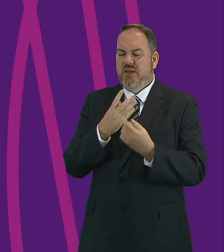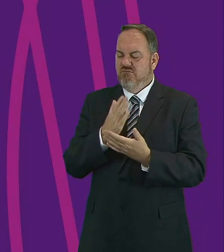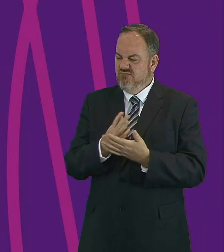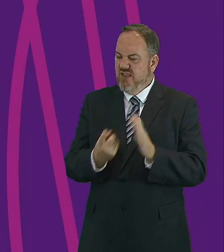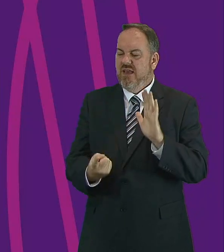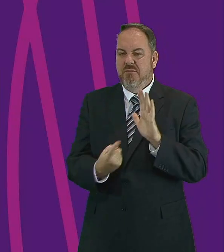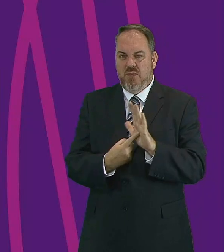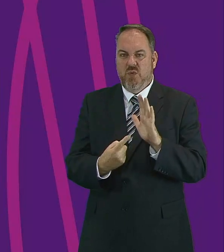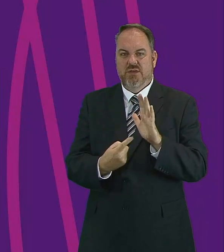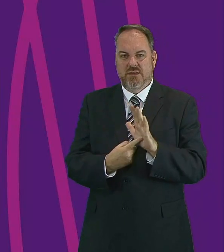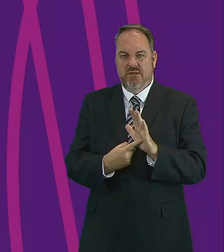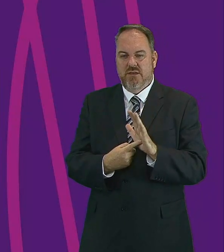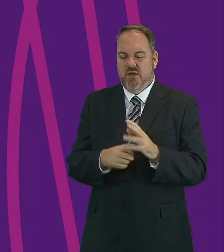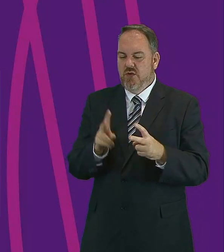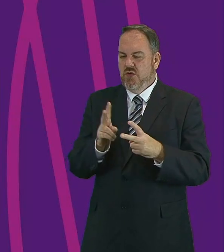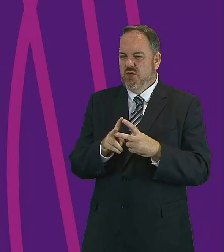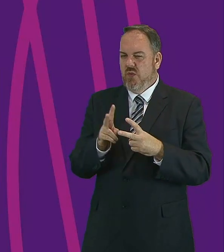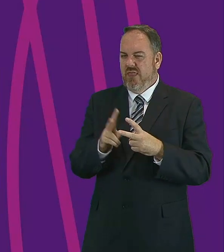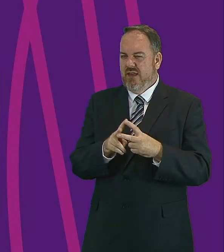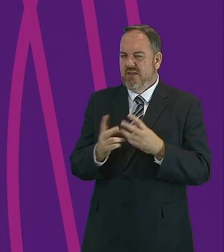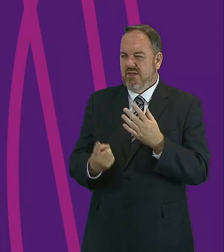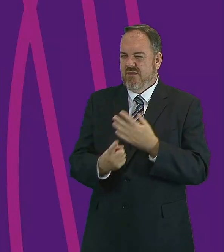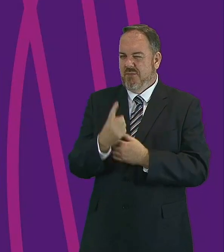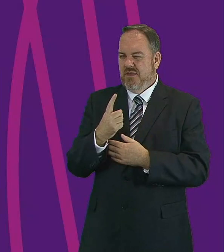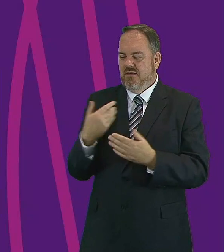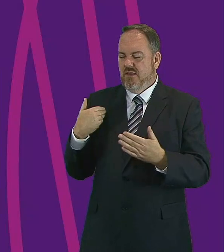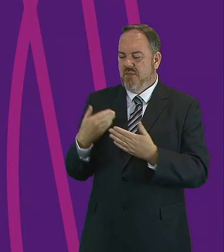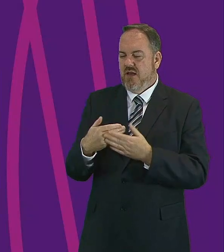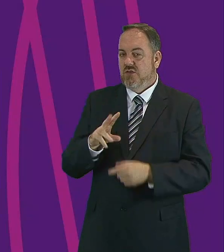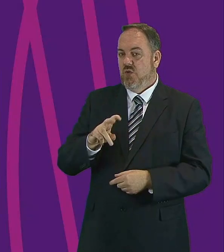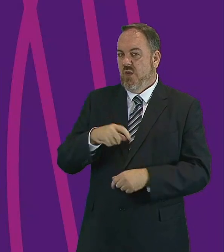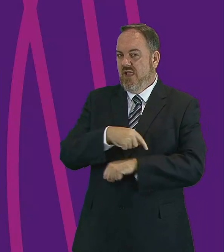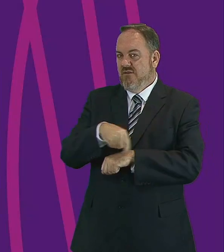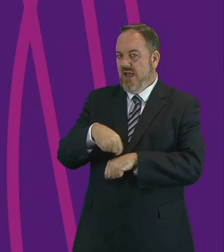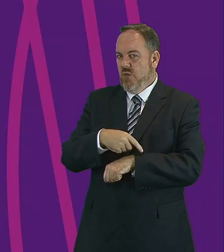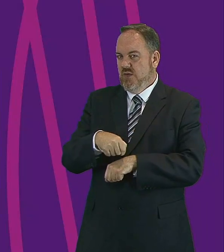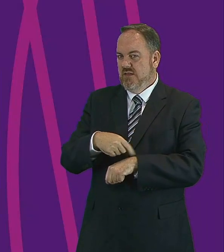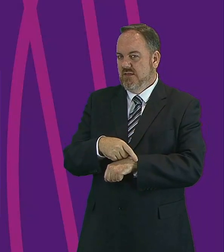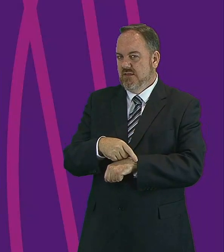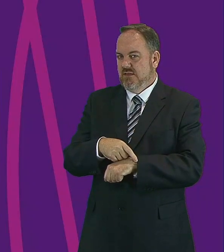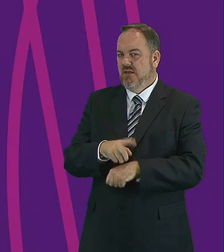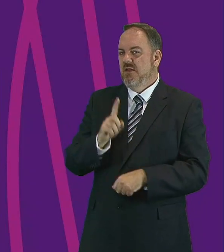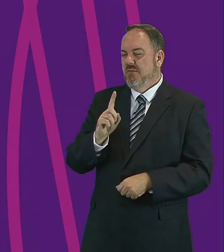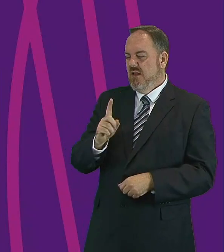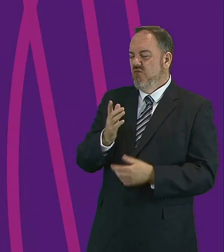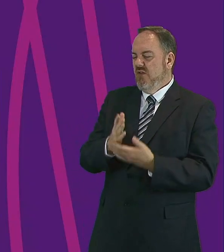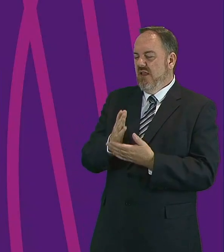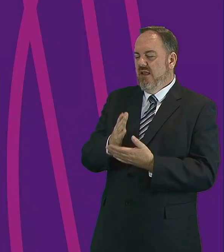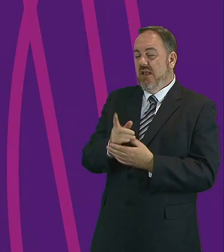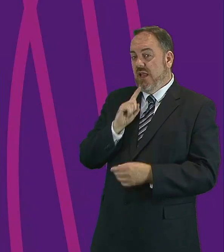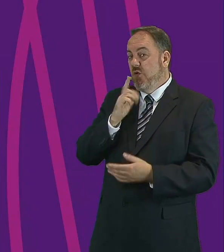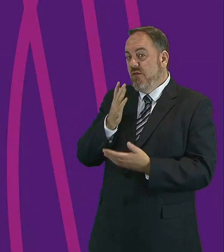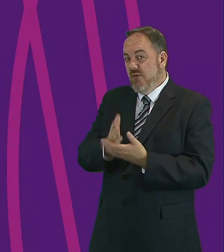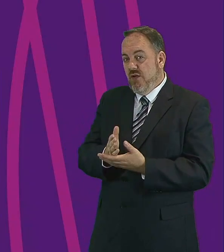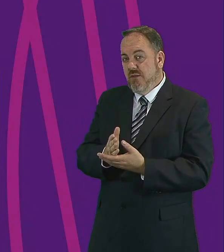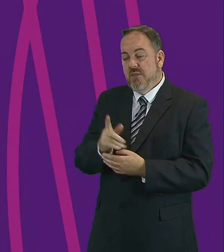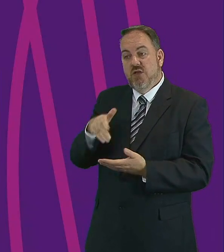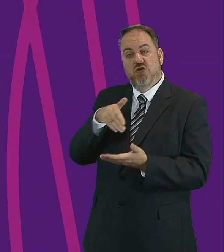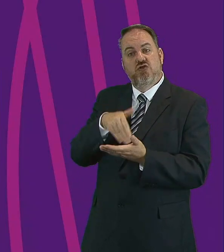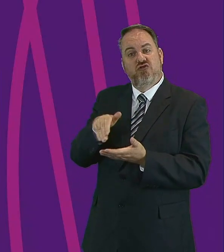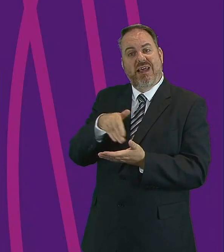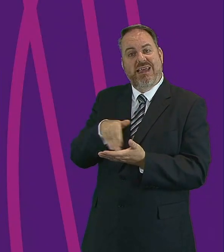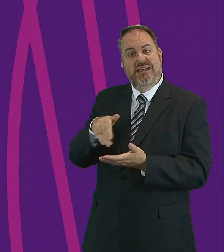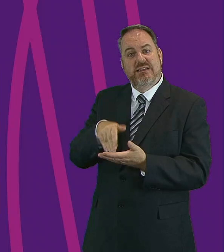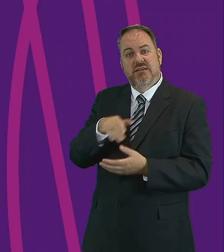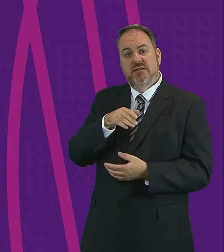me over the last 12 hours or so when this has been known. So can the First Minister confirm whether tradespeople can continue to